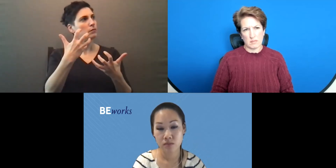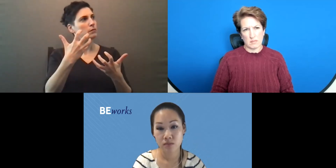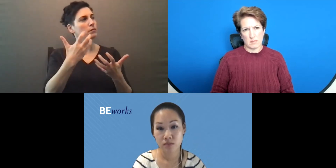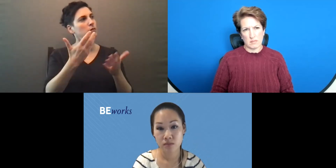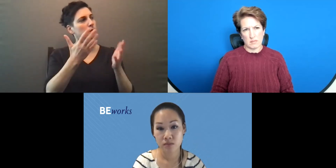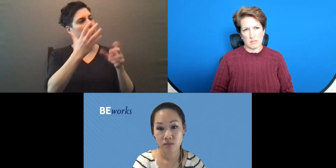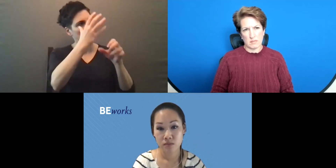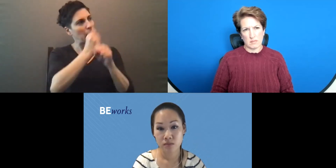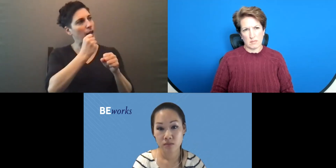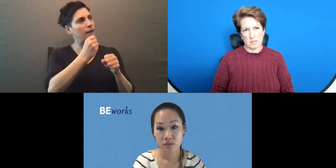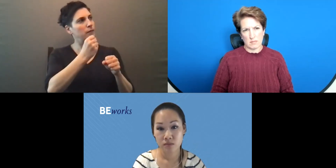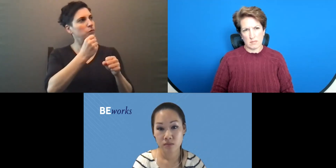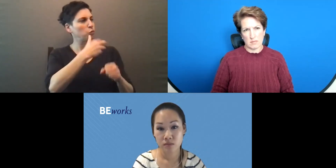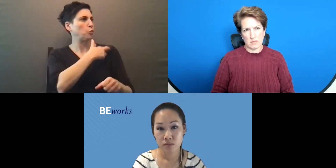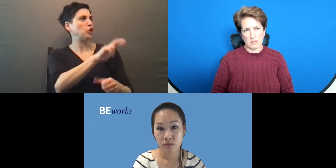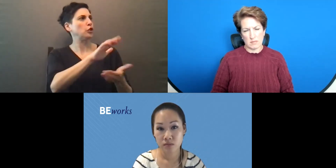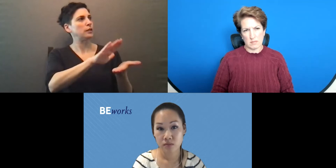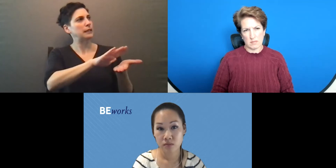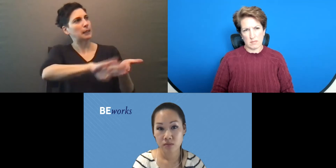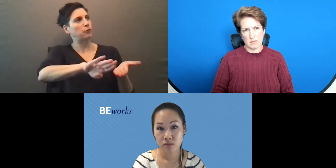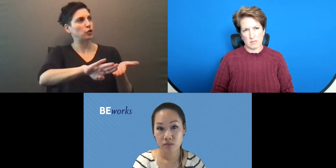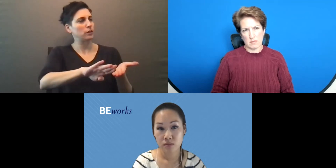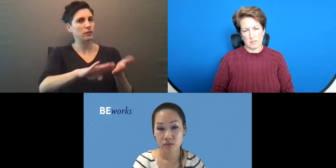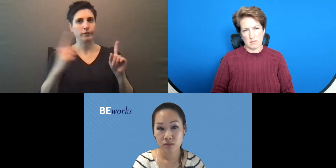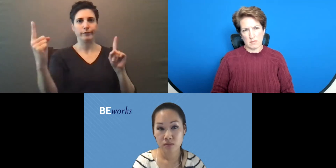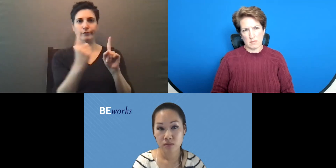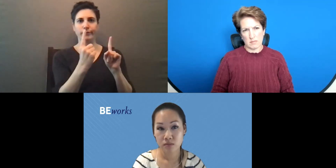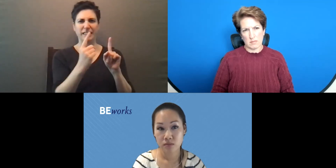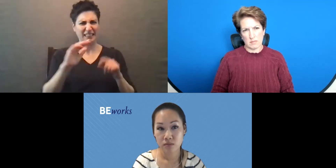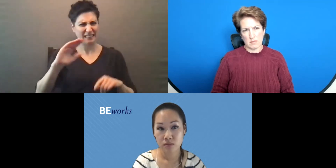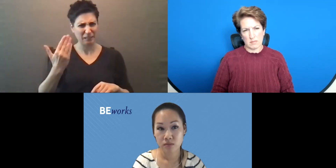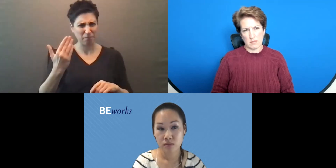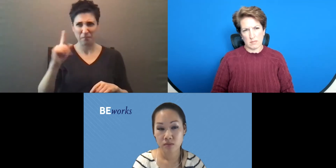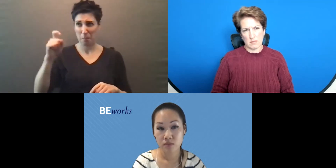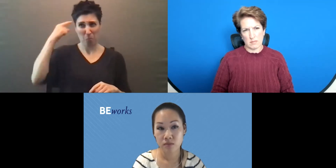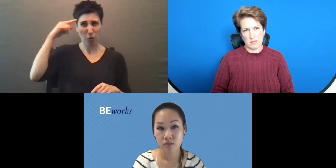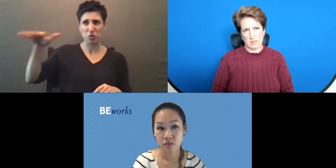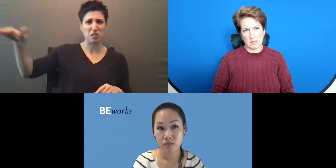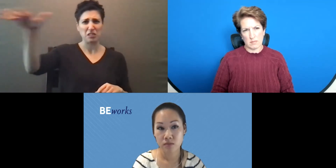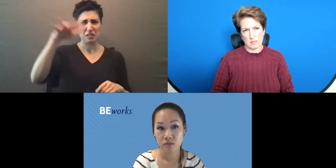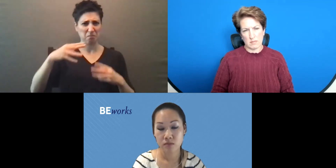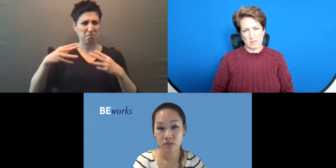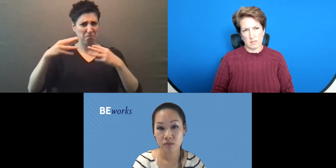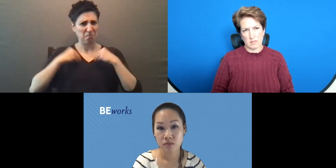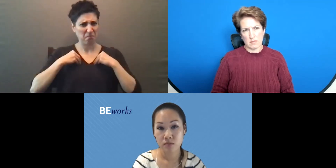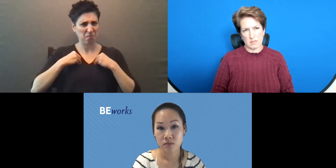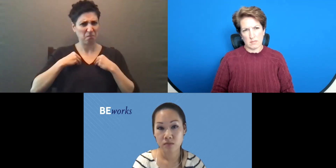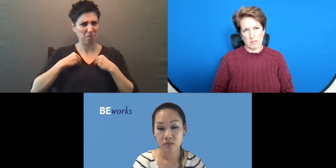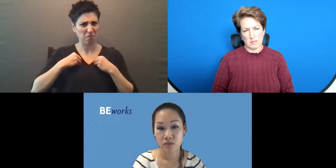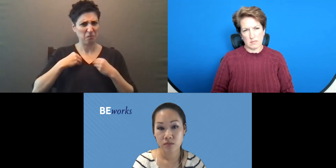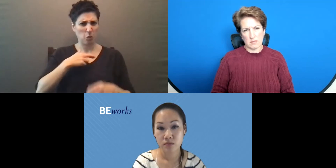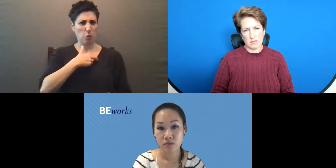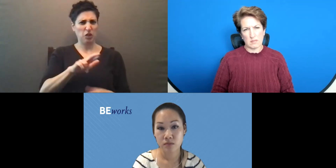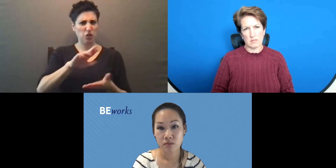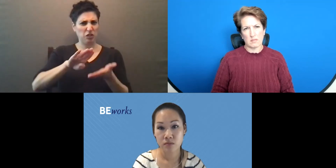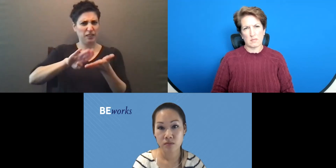exemption, and it seems as if employers are telling their employees you can get